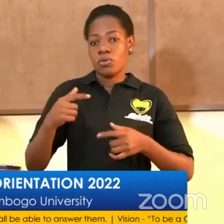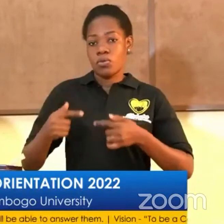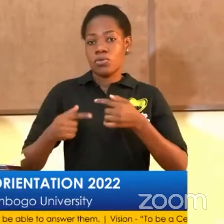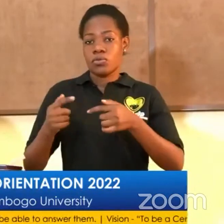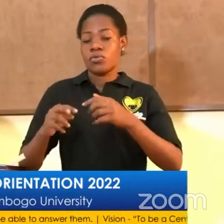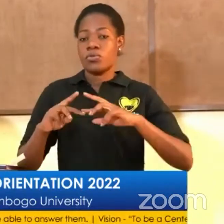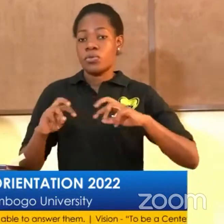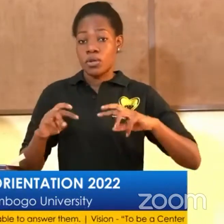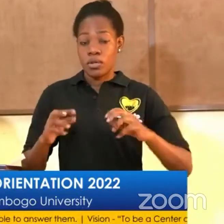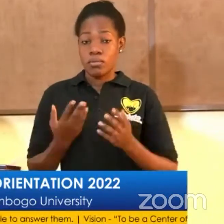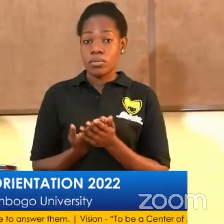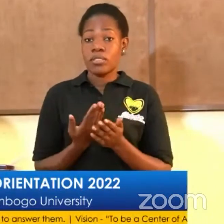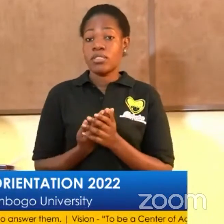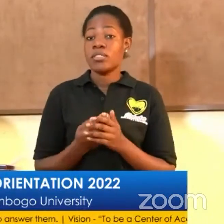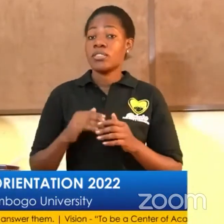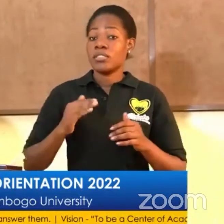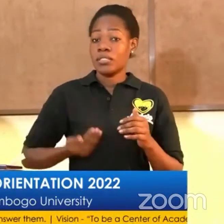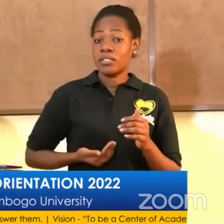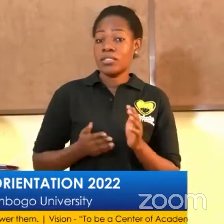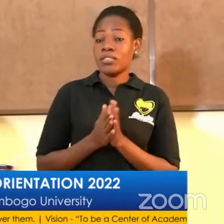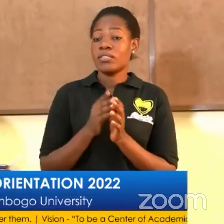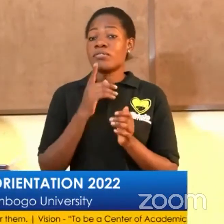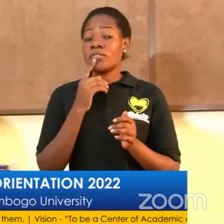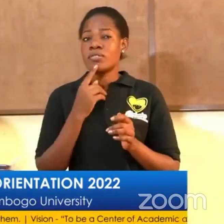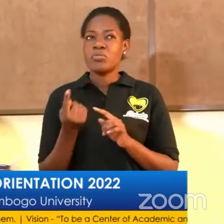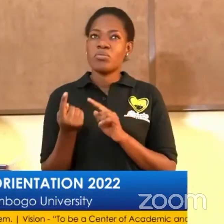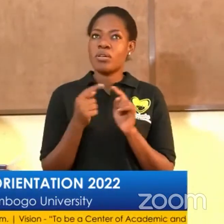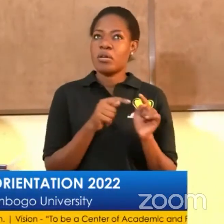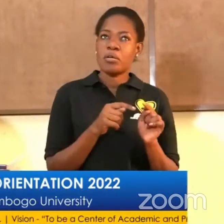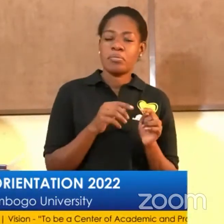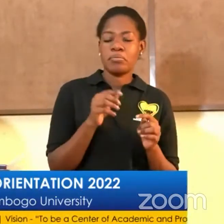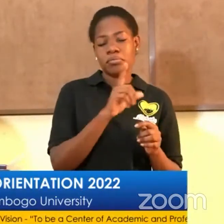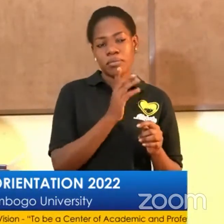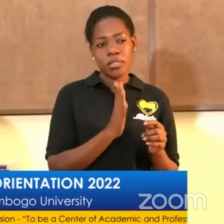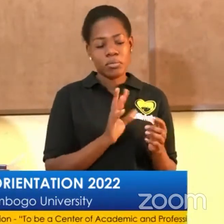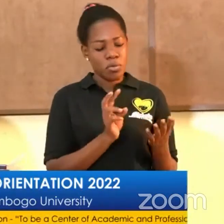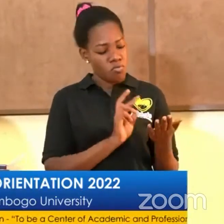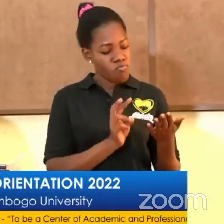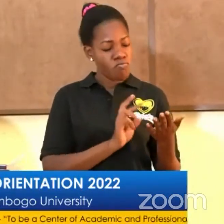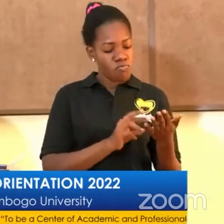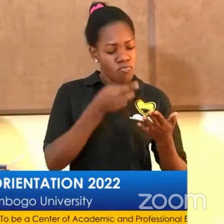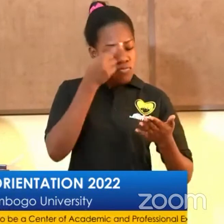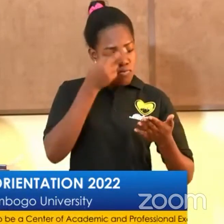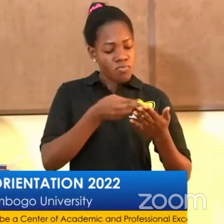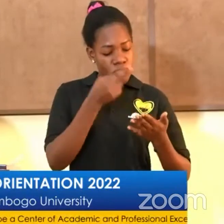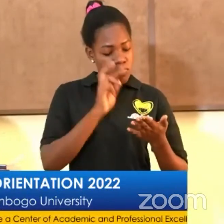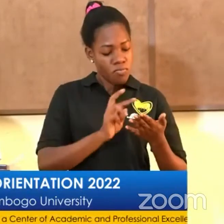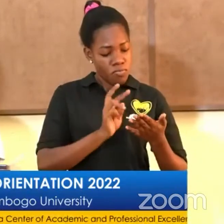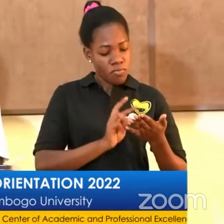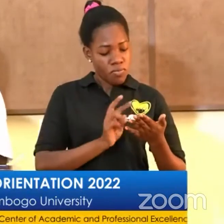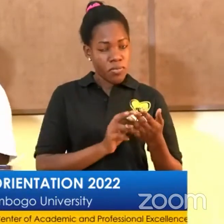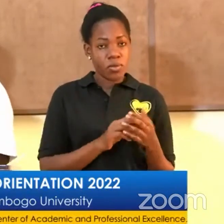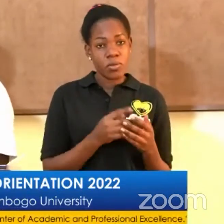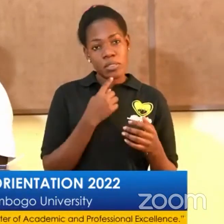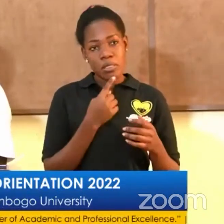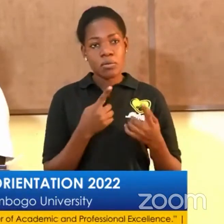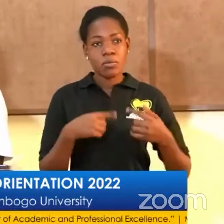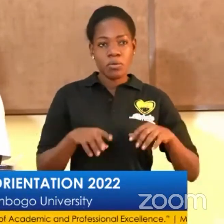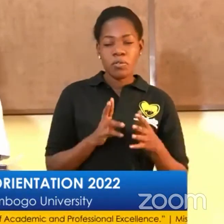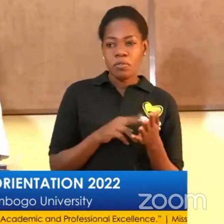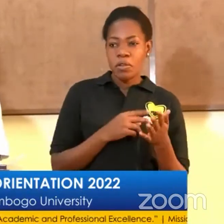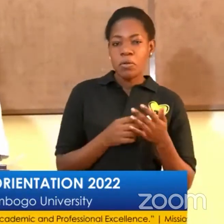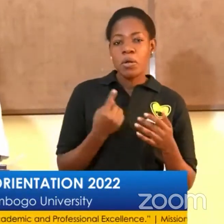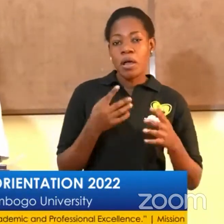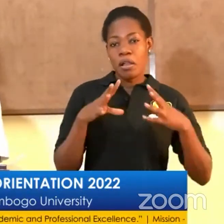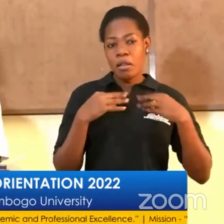only come to the library and read and say we are failing you to continue with your studies. We allow you as a university